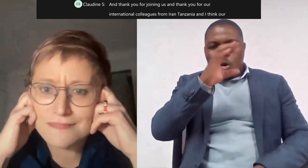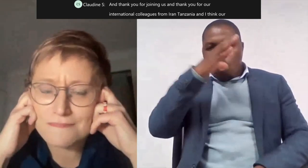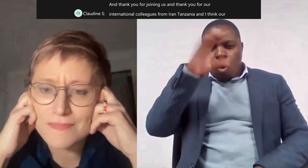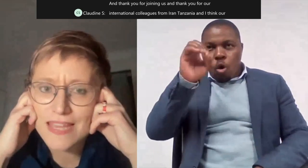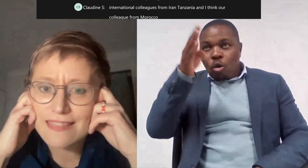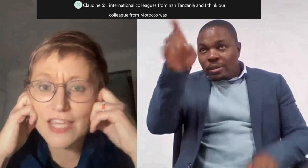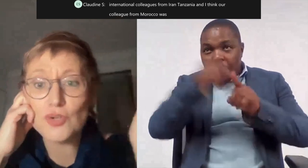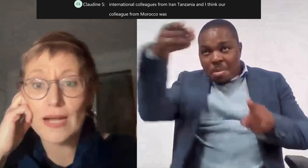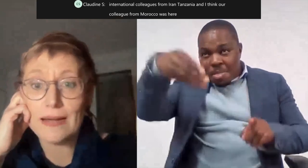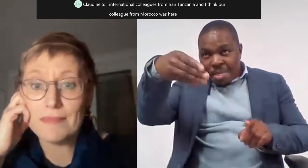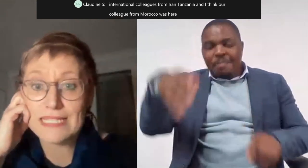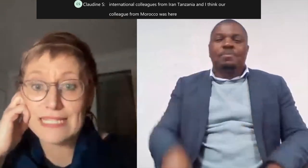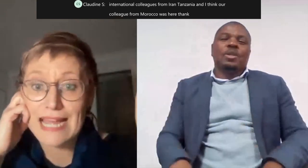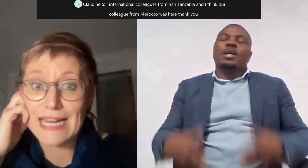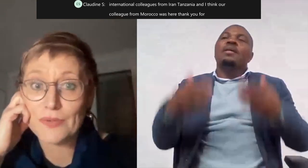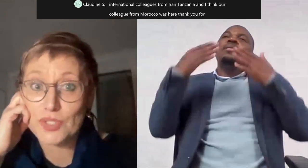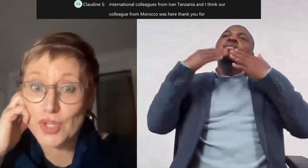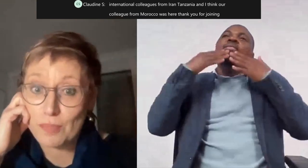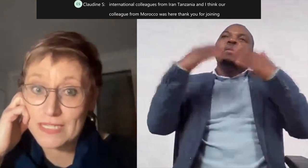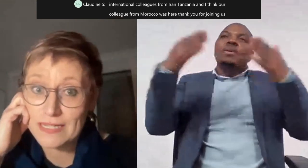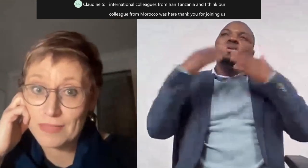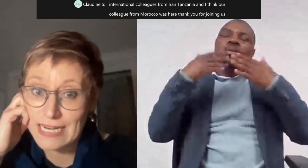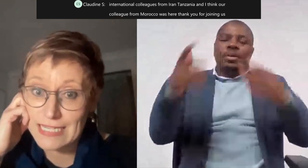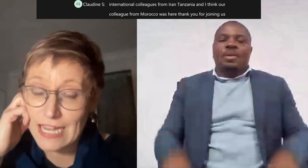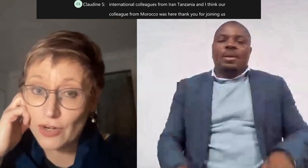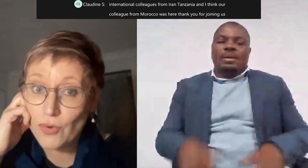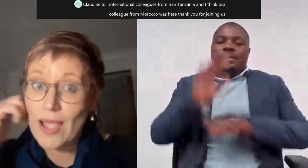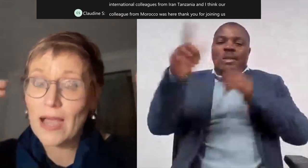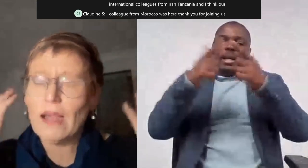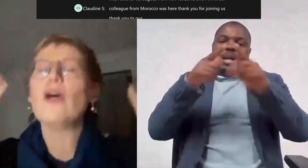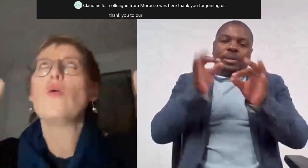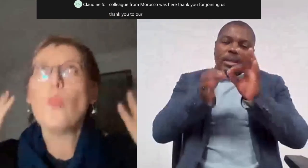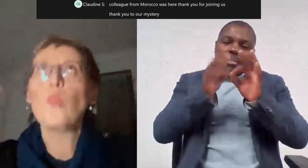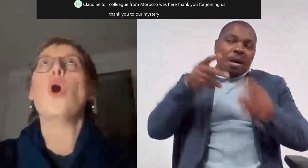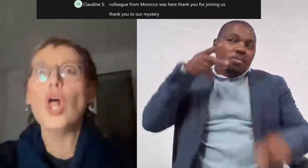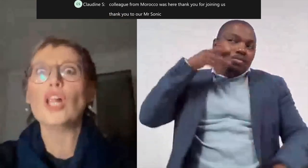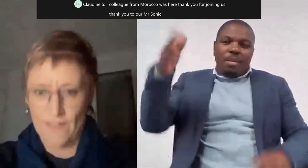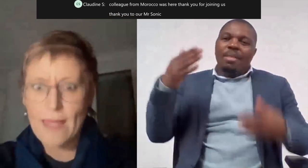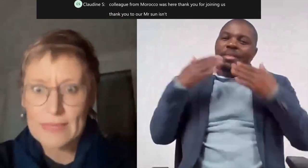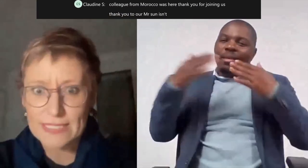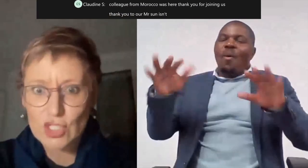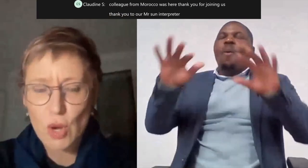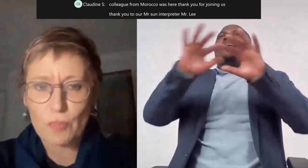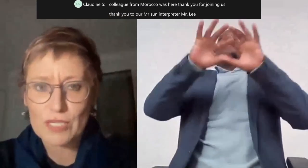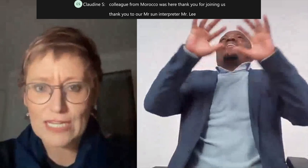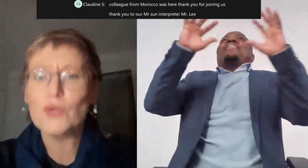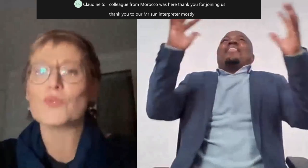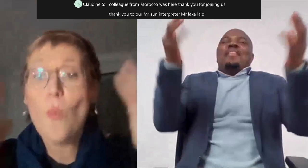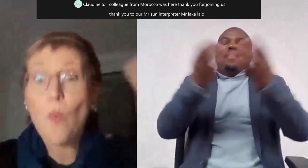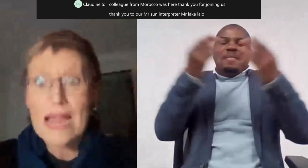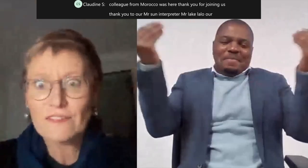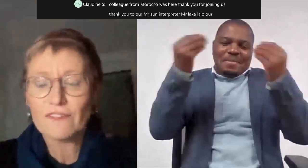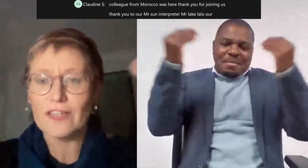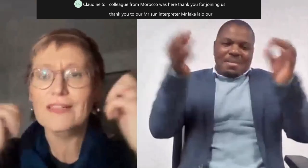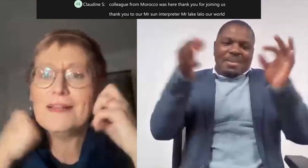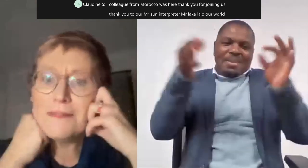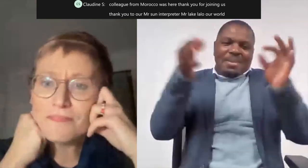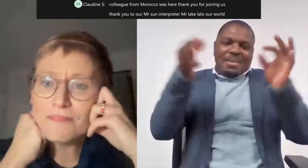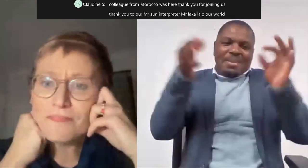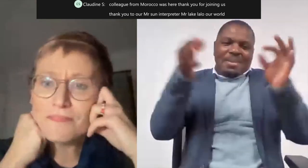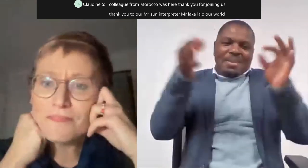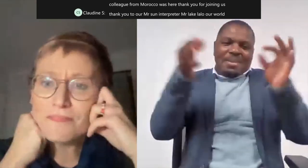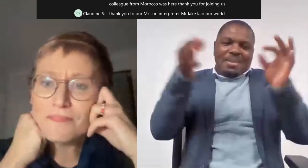joining us. Thank you to our Mr. Sign Language interpreter, Mr. Letlalo, our world famous interpreter, who's